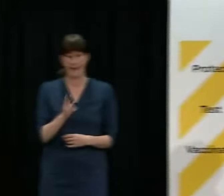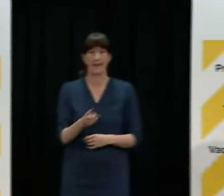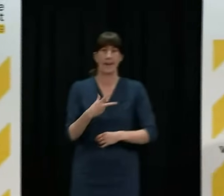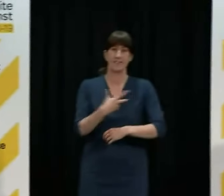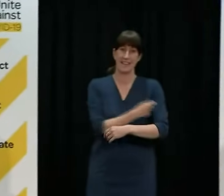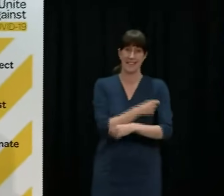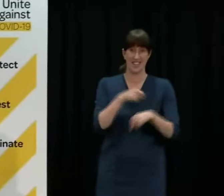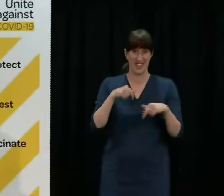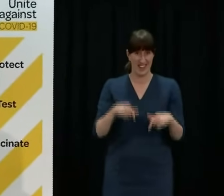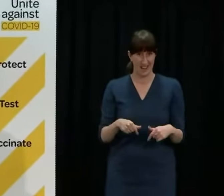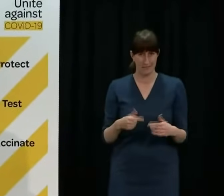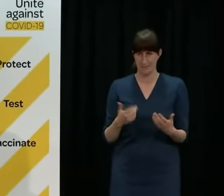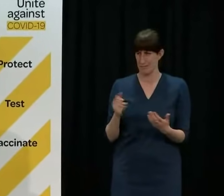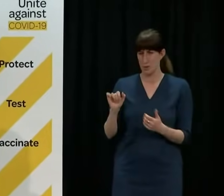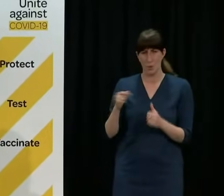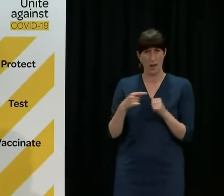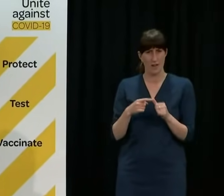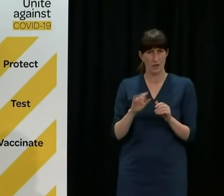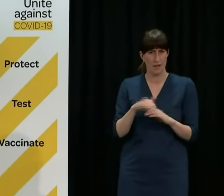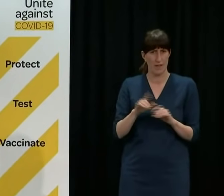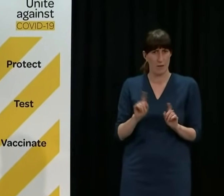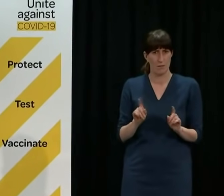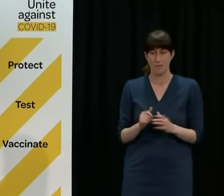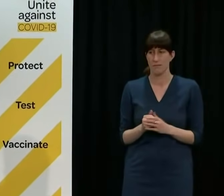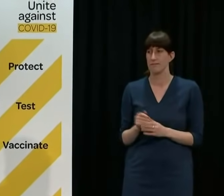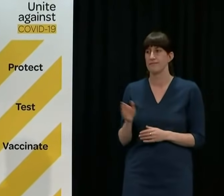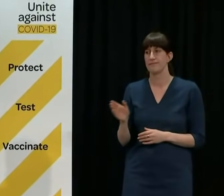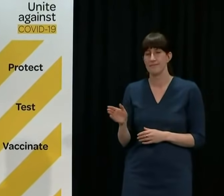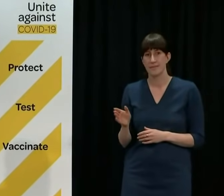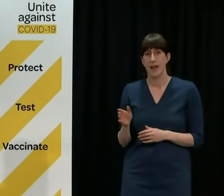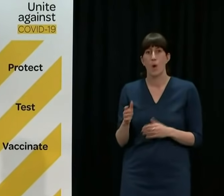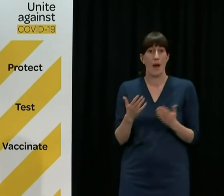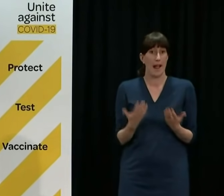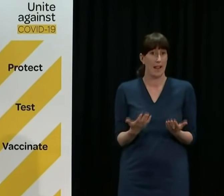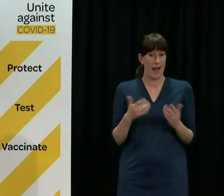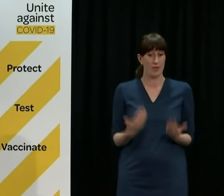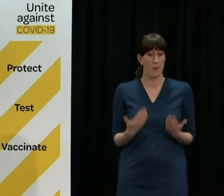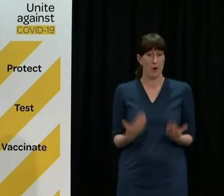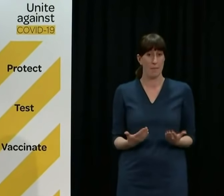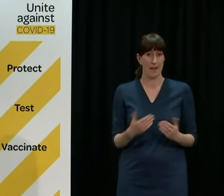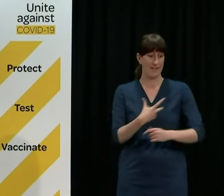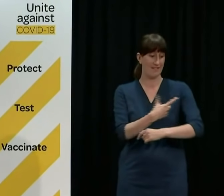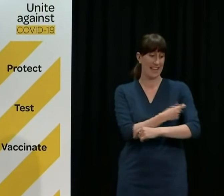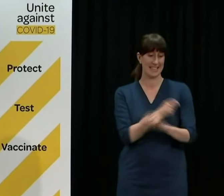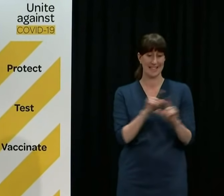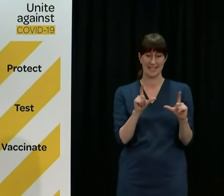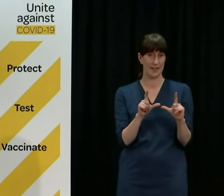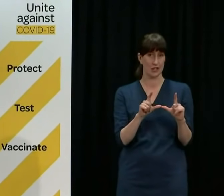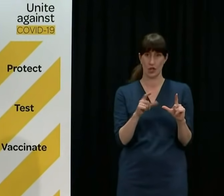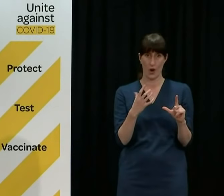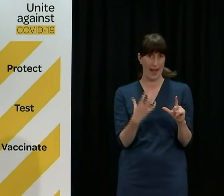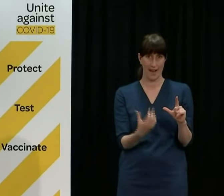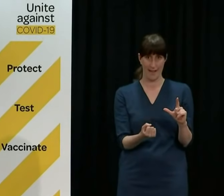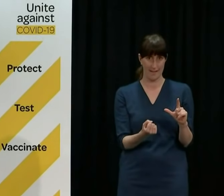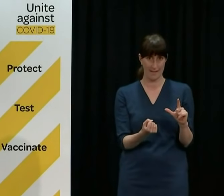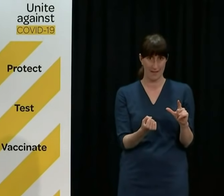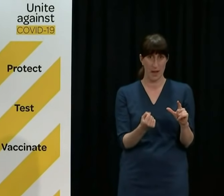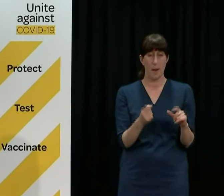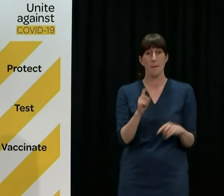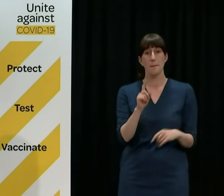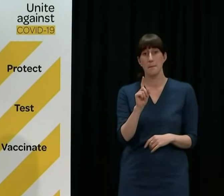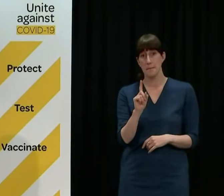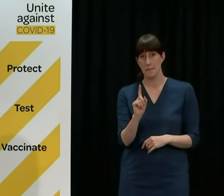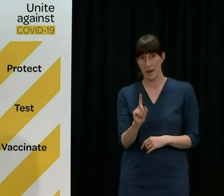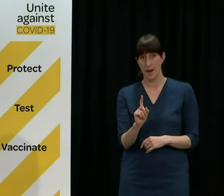made the announcements around the vaccine certificates. Bear in mind the vaccine certificates are not yet available, that before the vaccine certificates are made available, there will